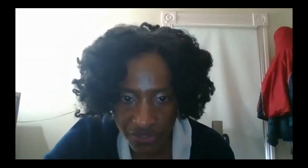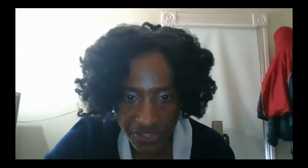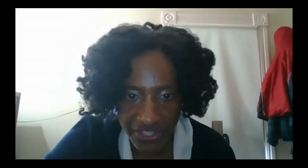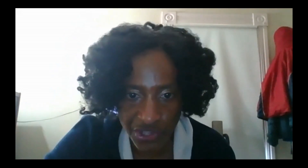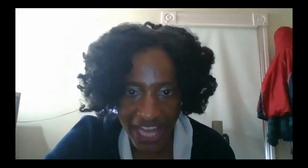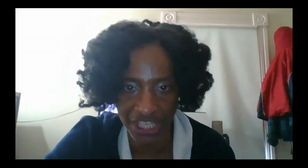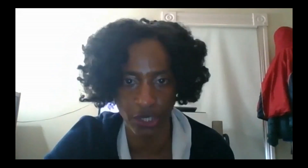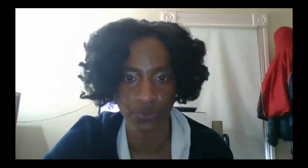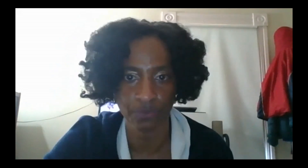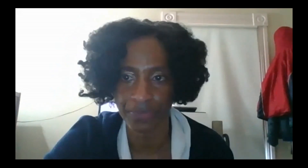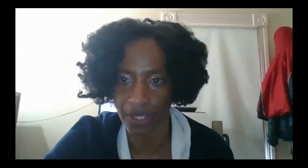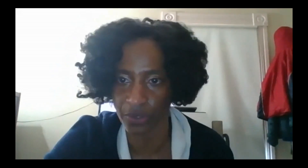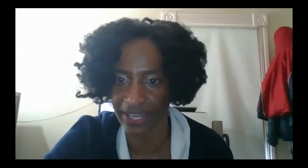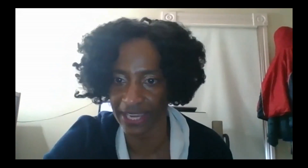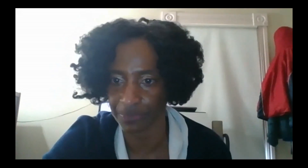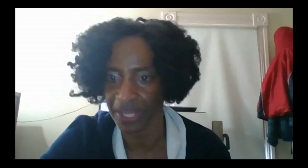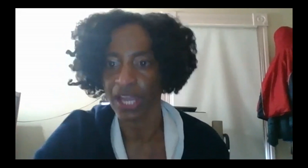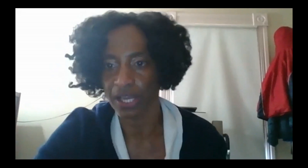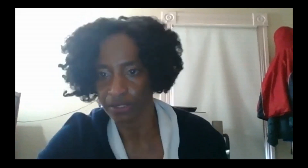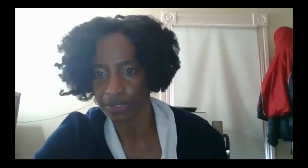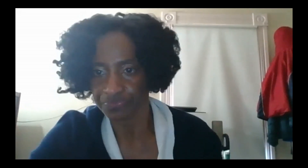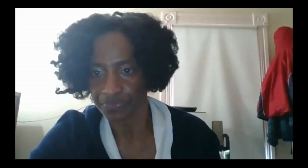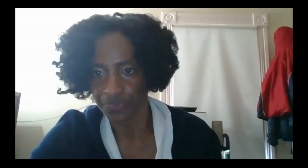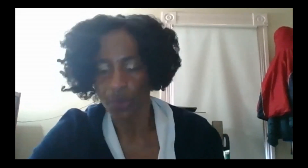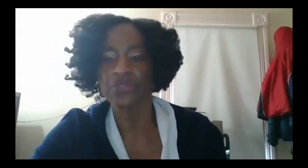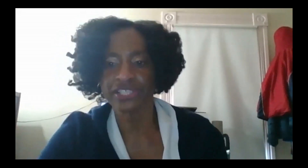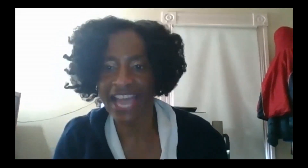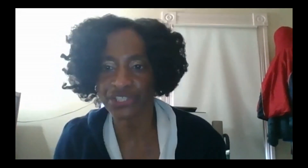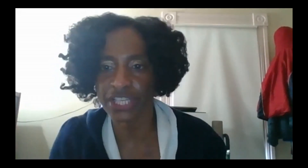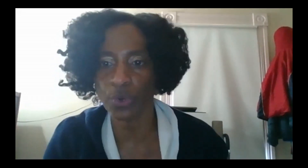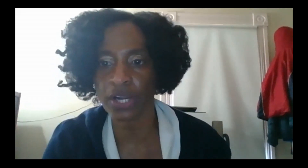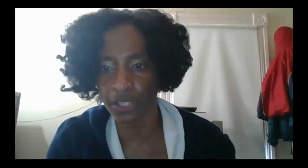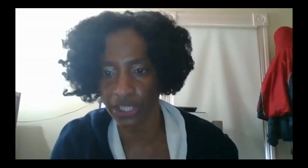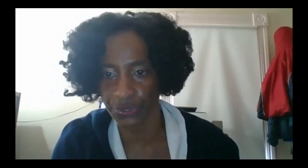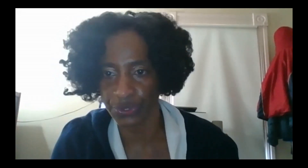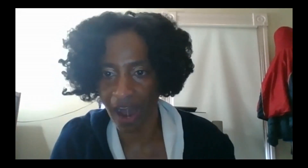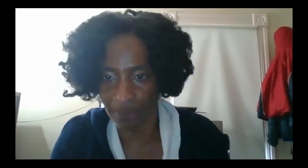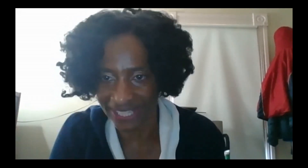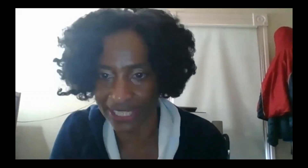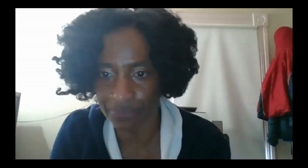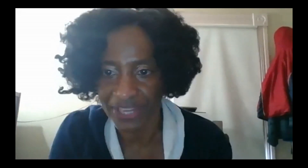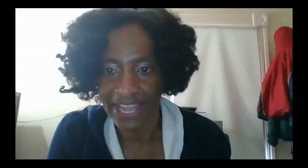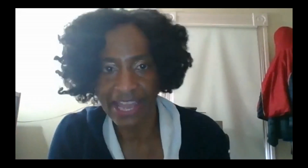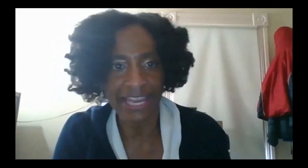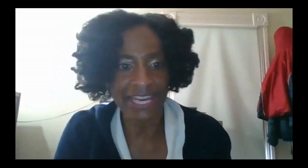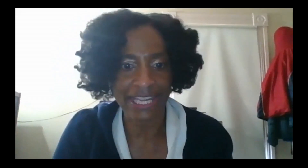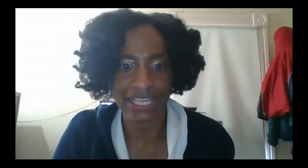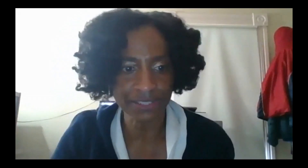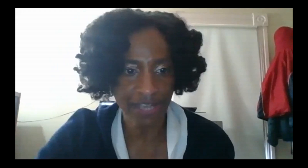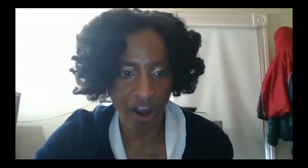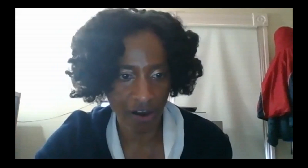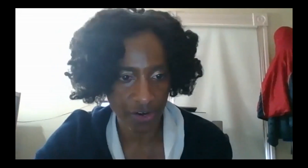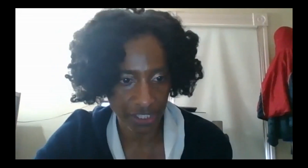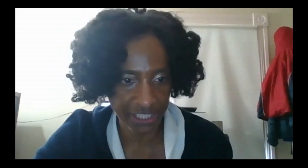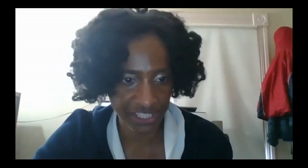Any questions in the chat? No. Okay. Well, this actually will conclude our meeting